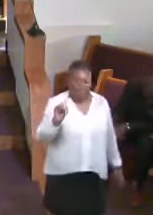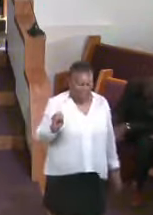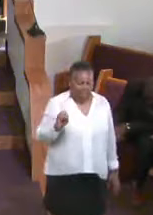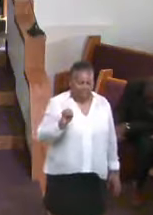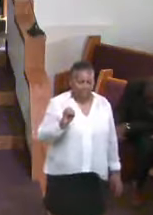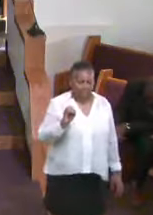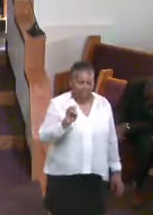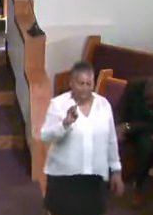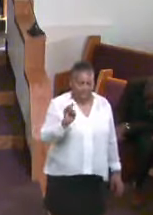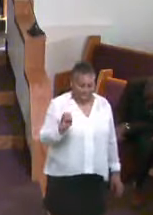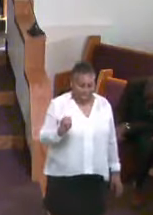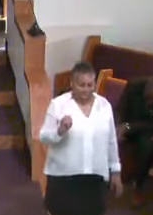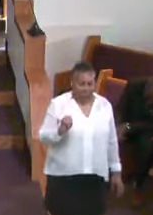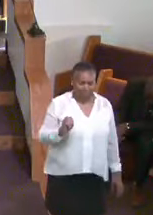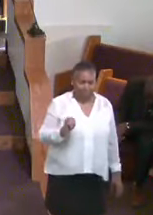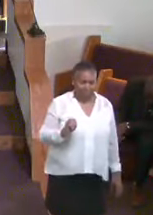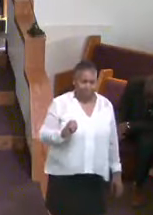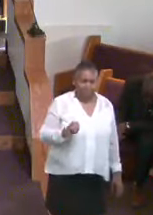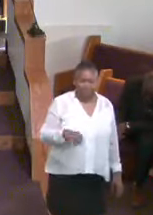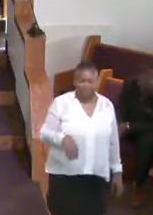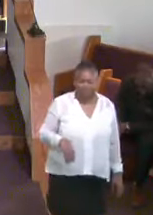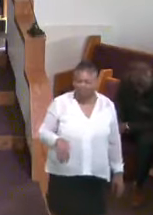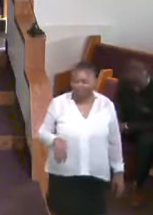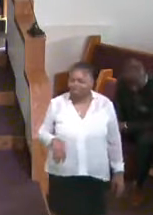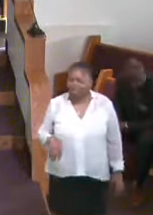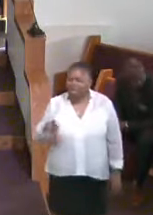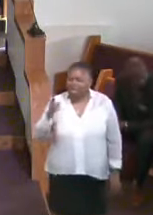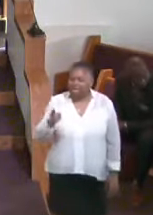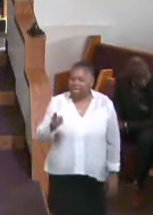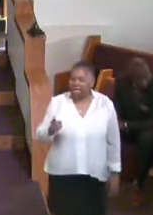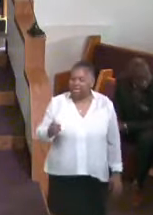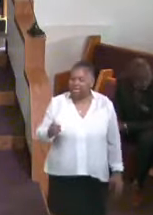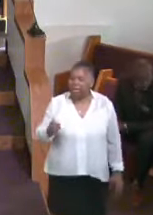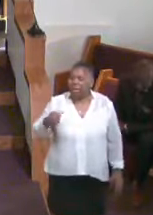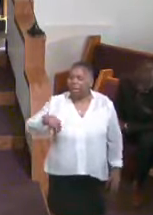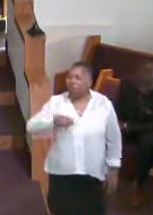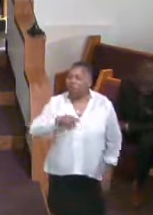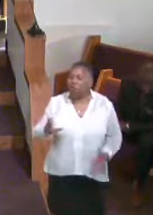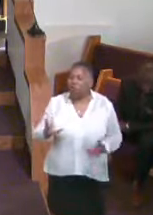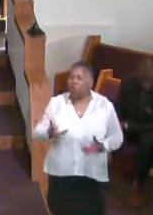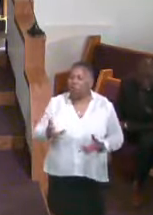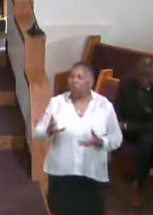him. We want to keep him in our prayers as well, because I believe